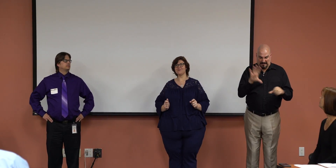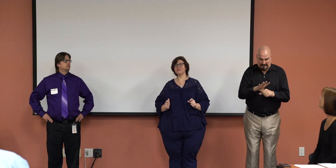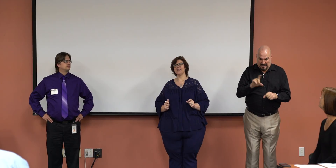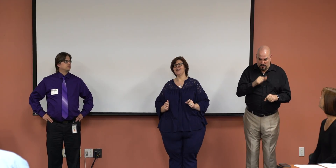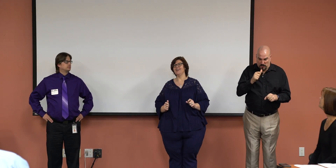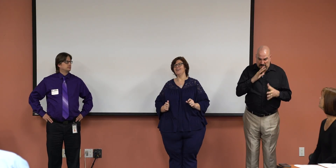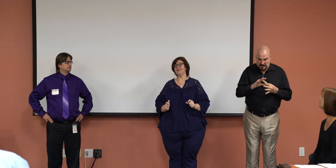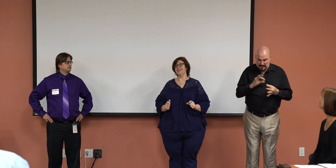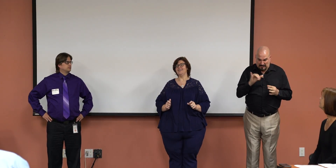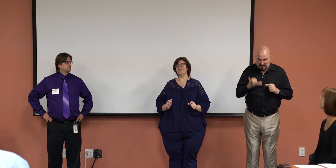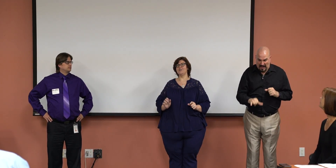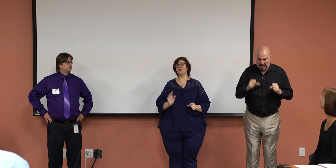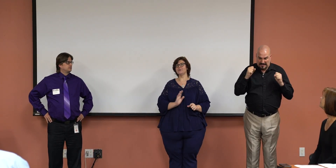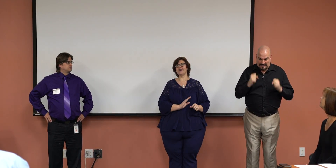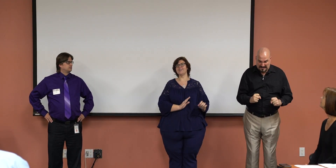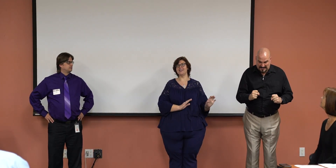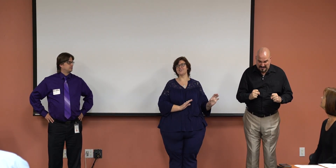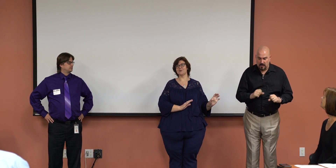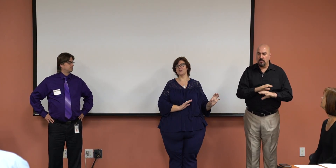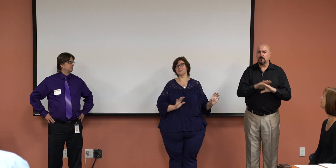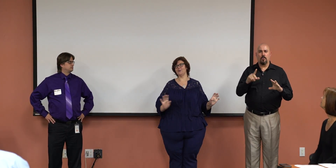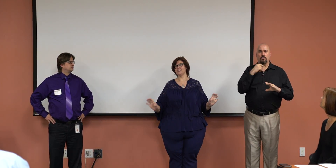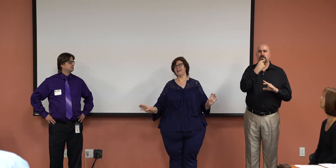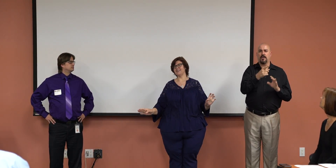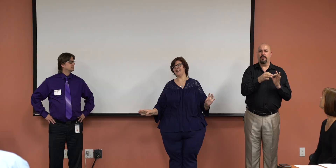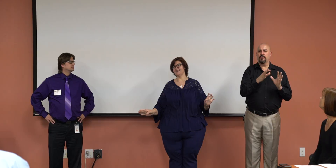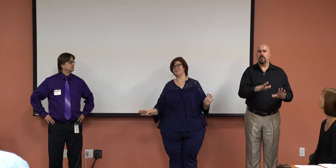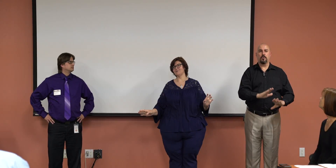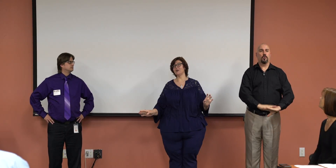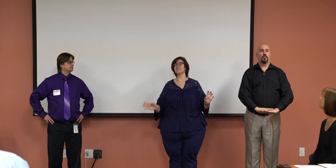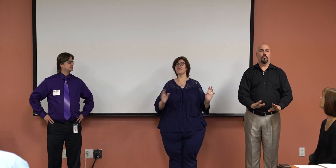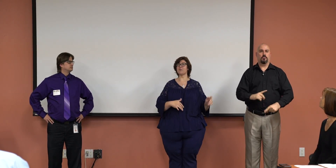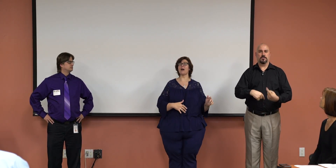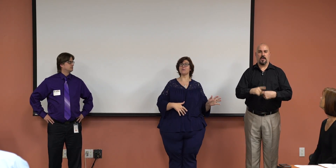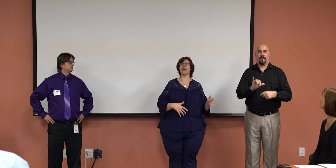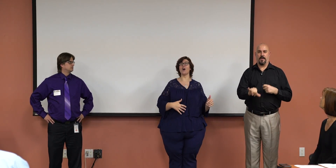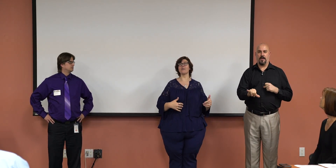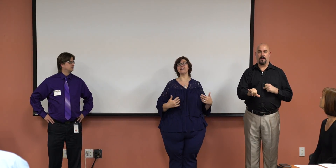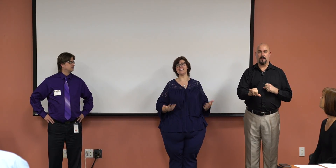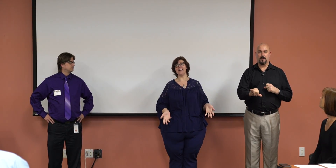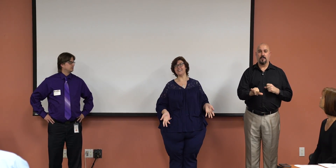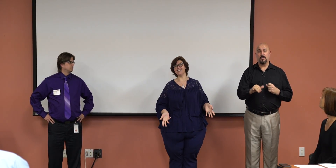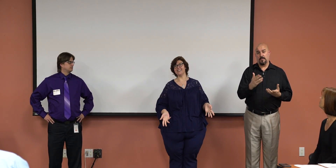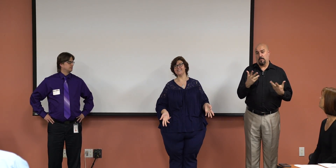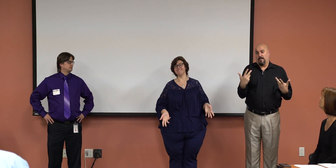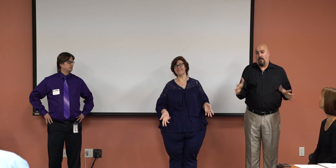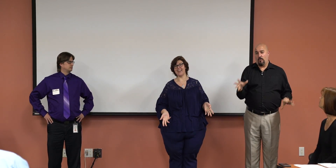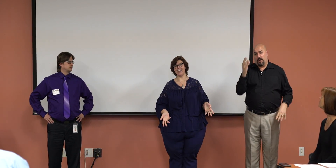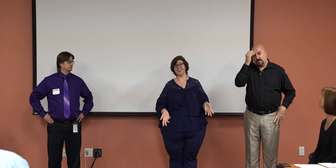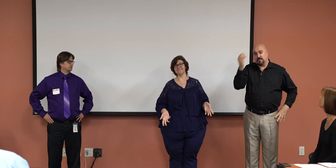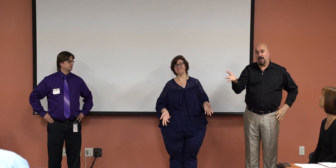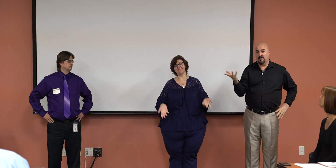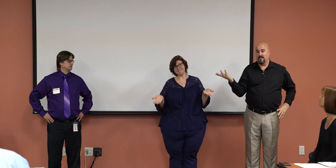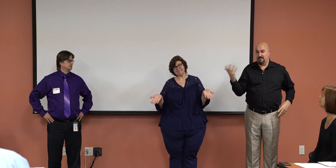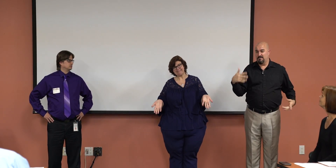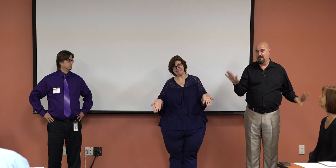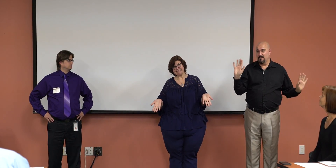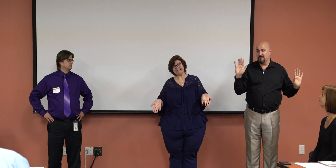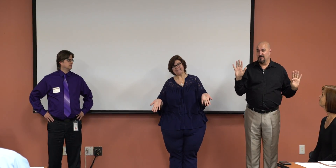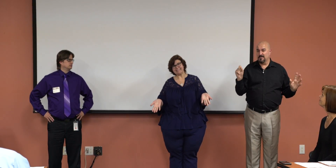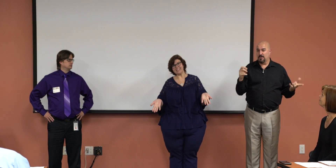that? Don't tell the interpreter, don't sign that, because they probably already signed it.